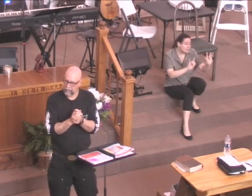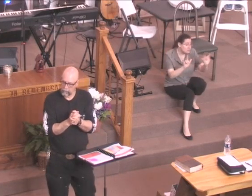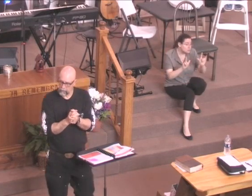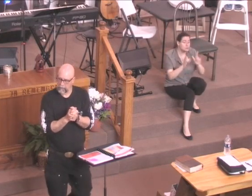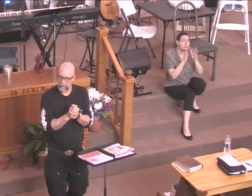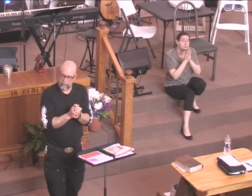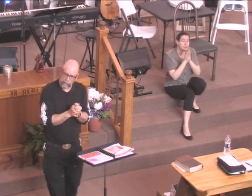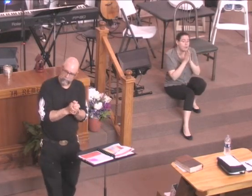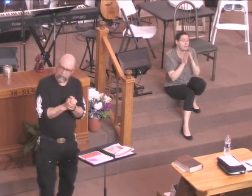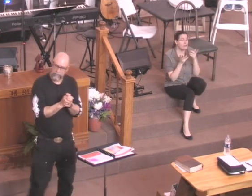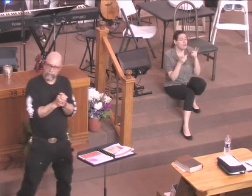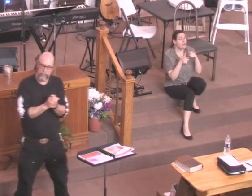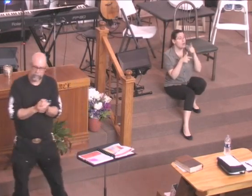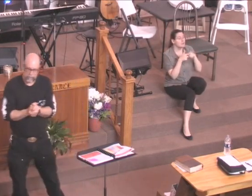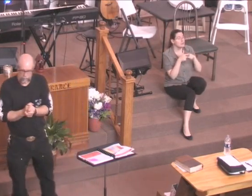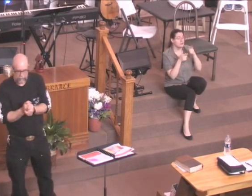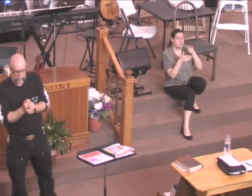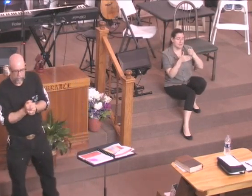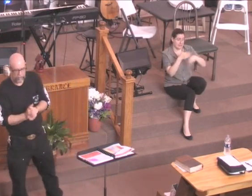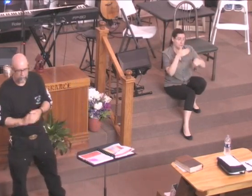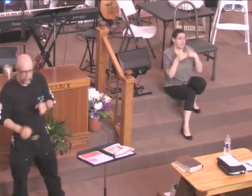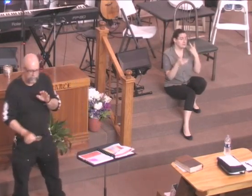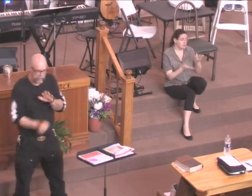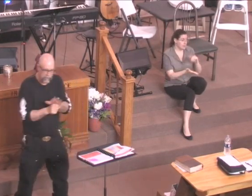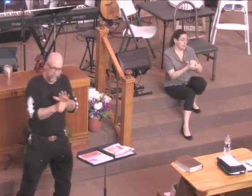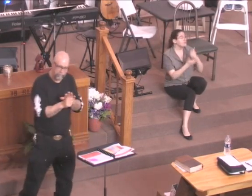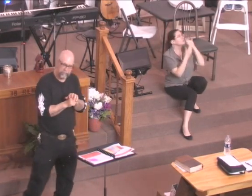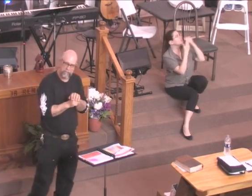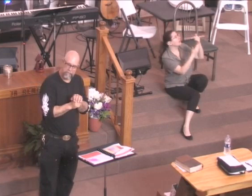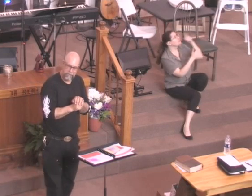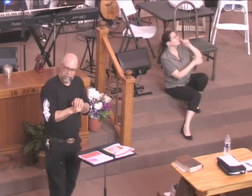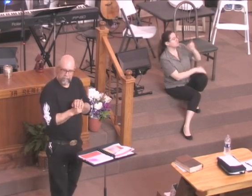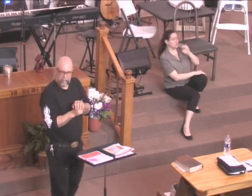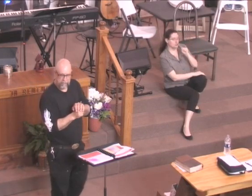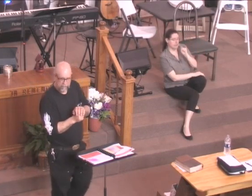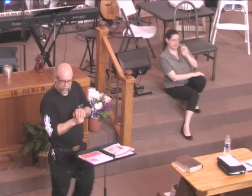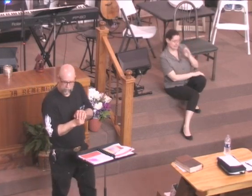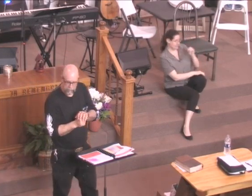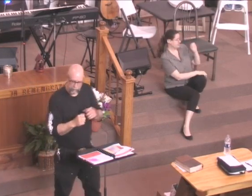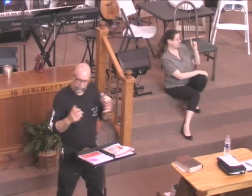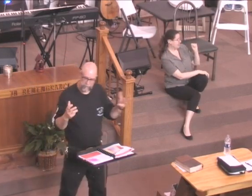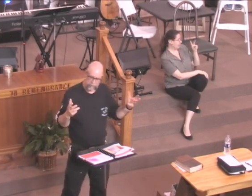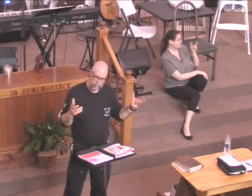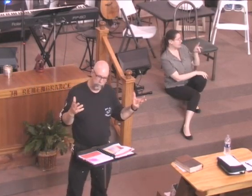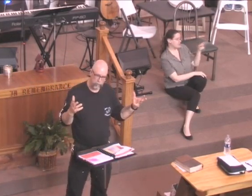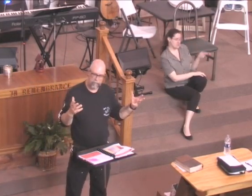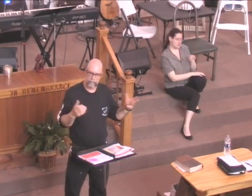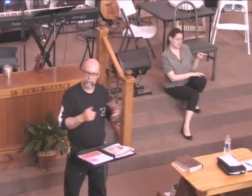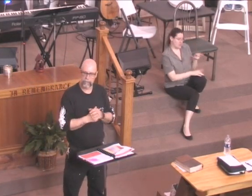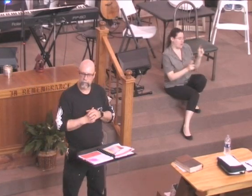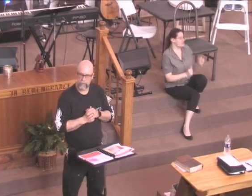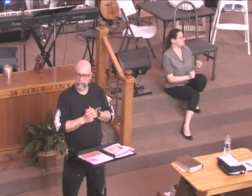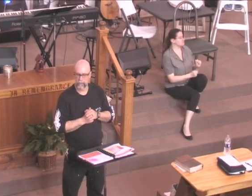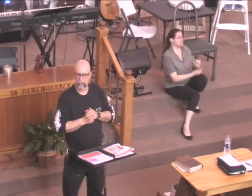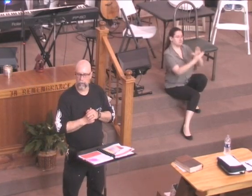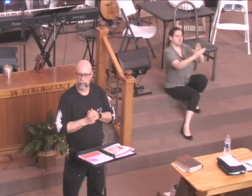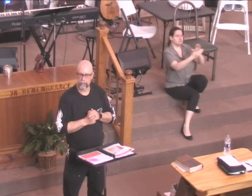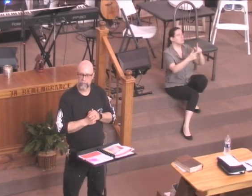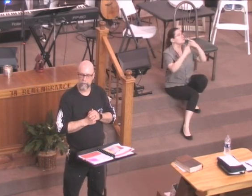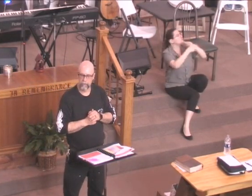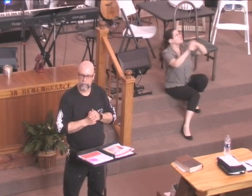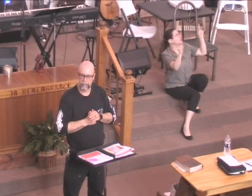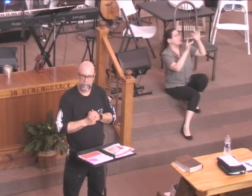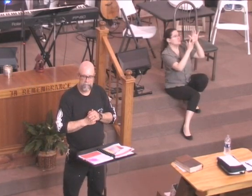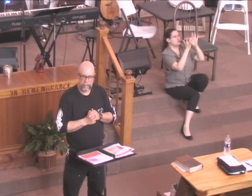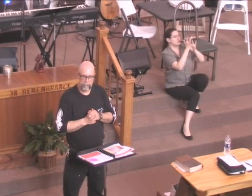out of here. We'll see you next week. Father, in Jesus' name, I just thank you for Jesse and David tonight as they stood in front and just proclaimed Jesus Christ as their Lord